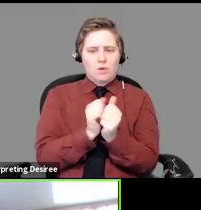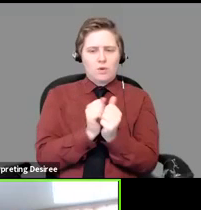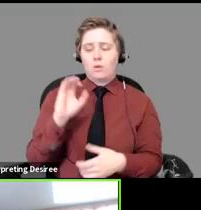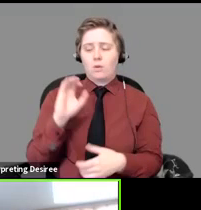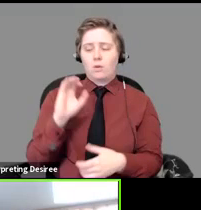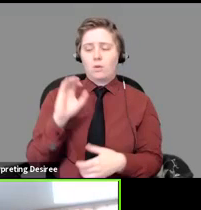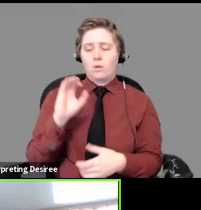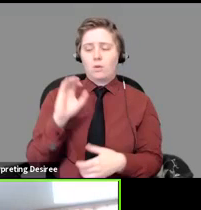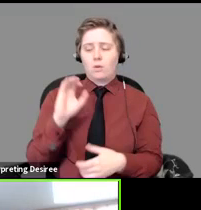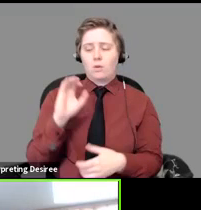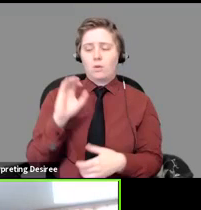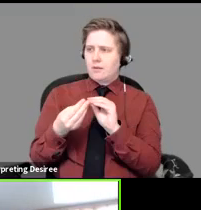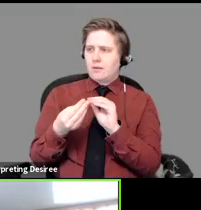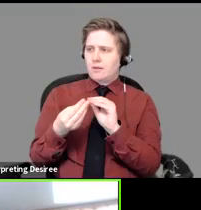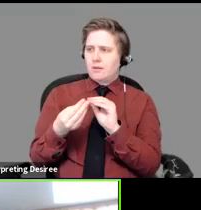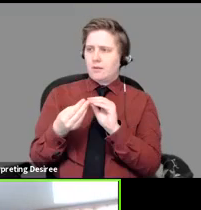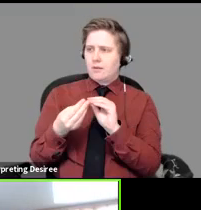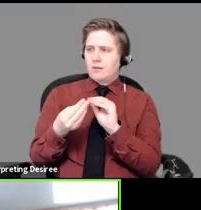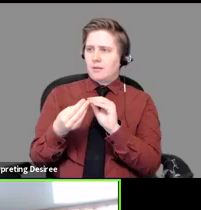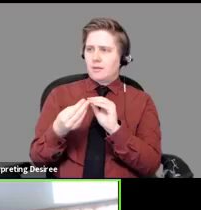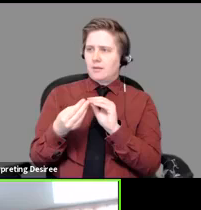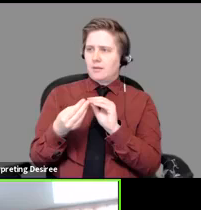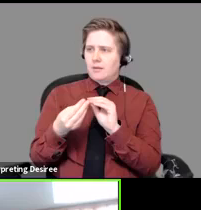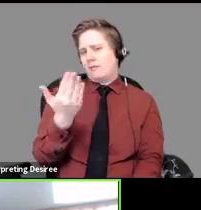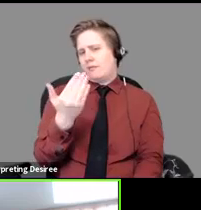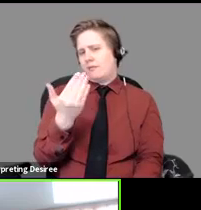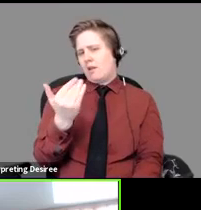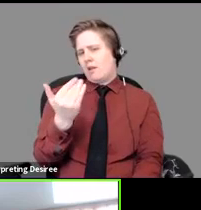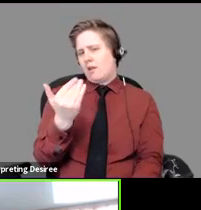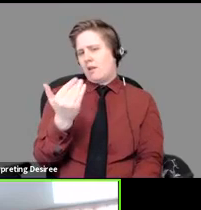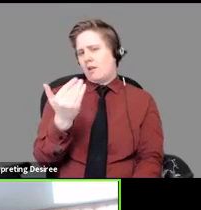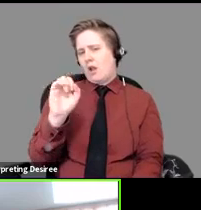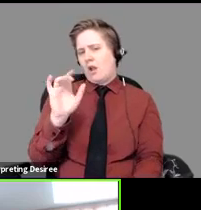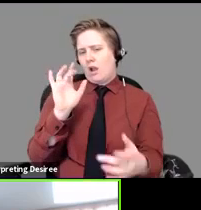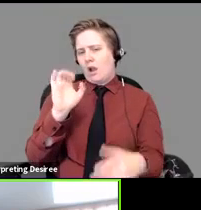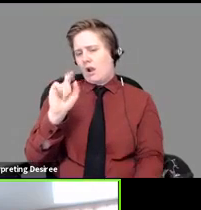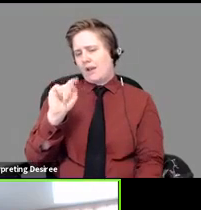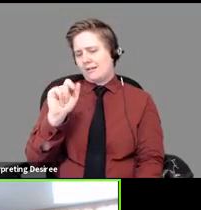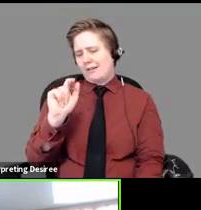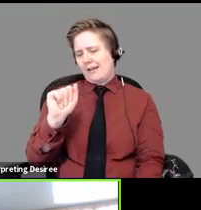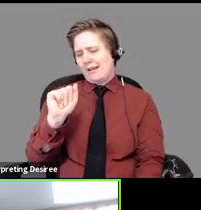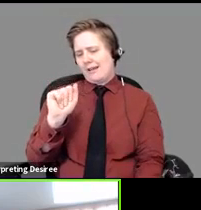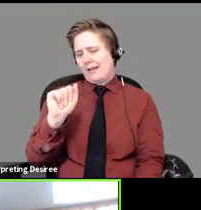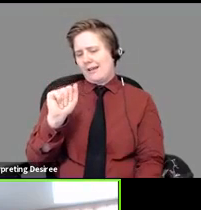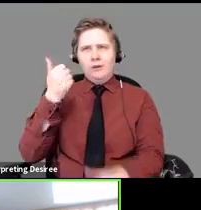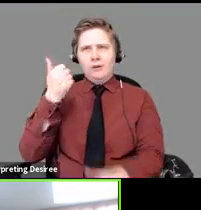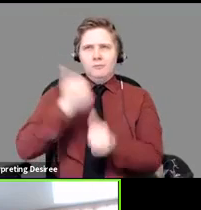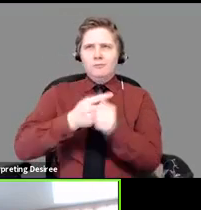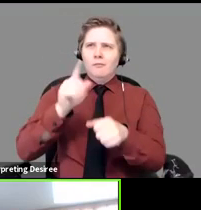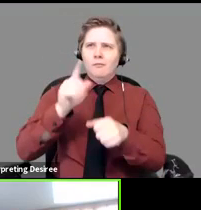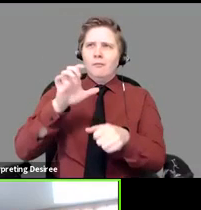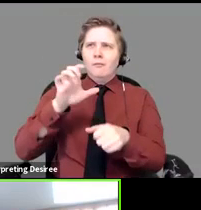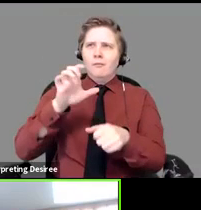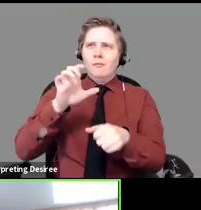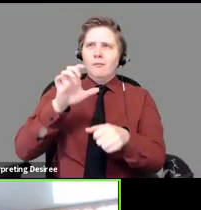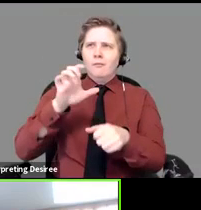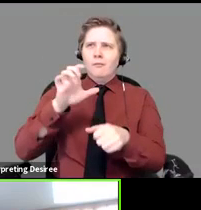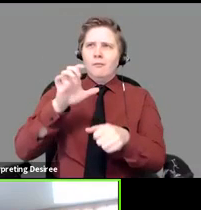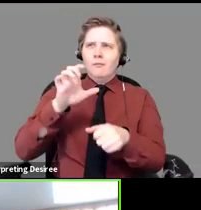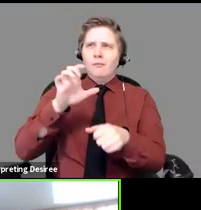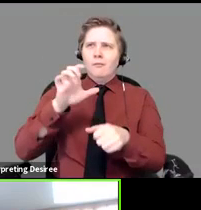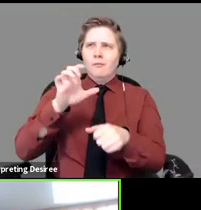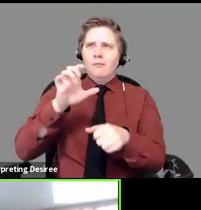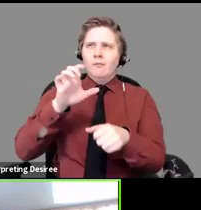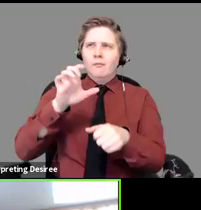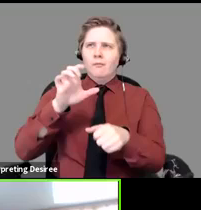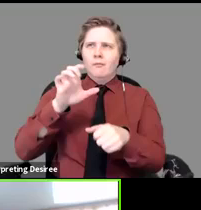bannered about is about 15 contact tracers per 100,000, which gives us a little bit over 60 individuals we have to have. That to me